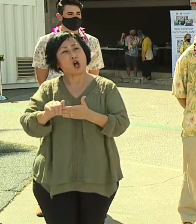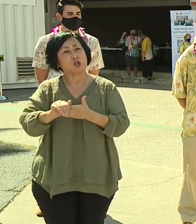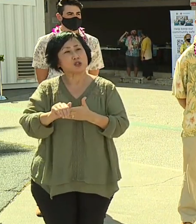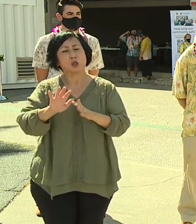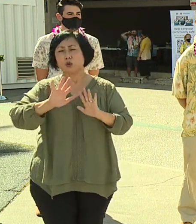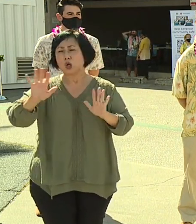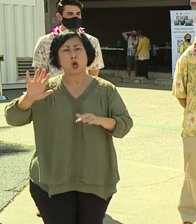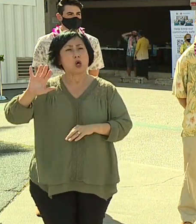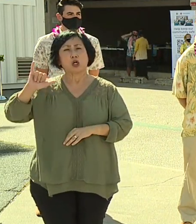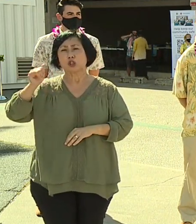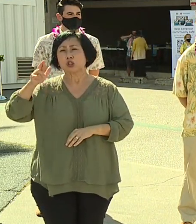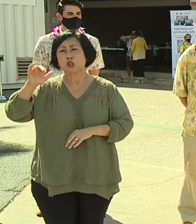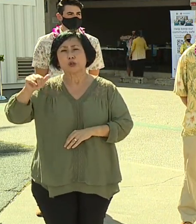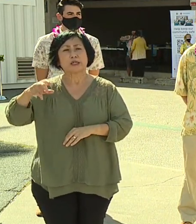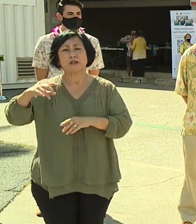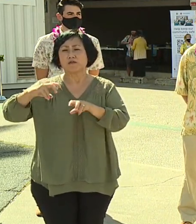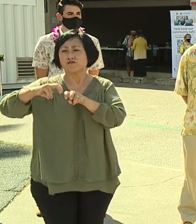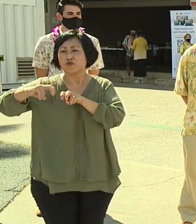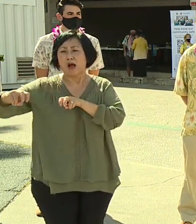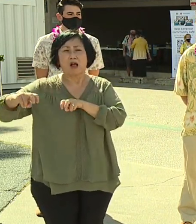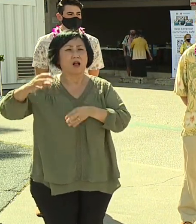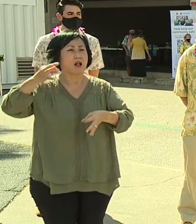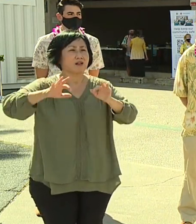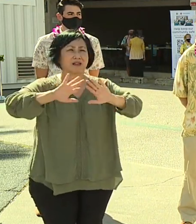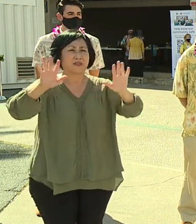jury trial, not even showing up, just pay the fine.